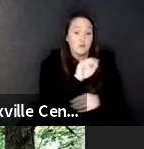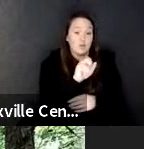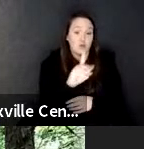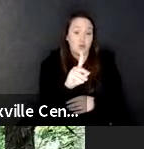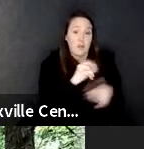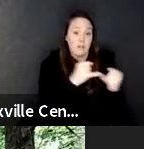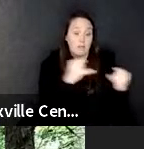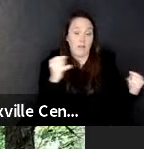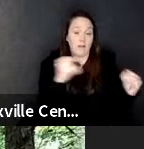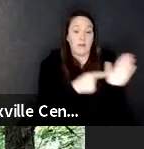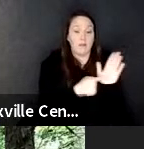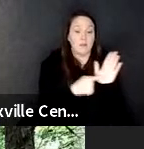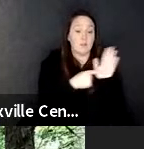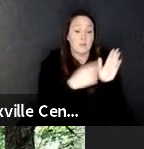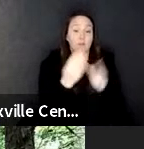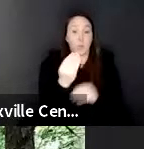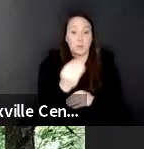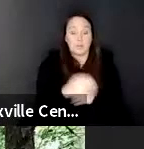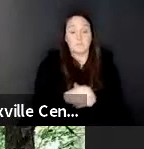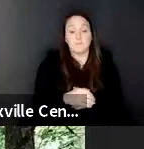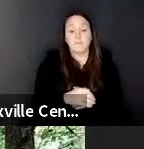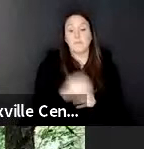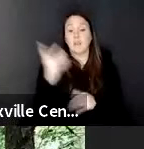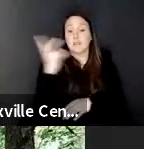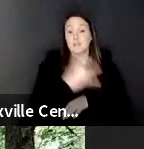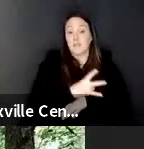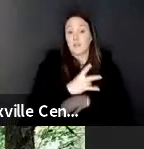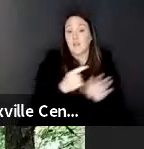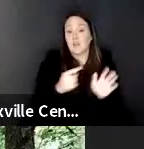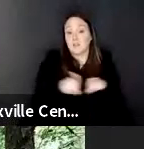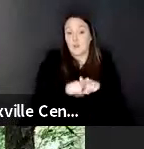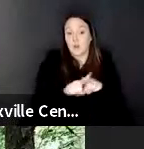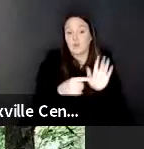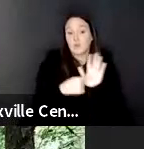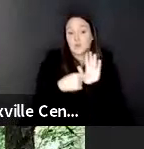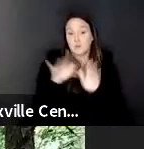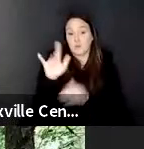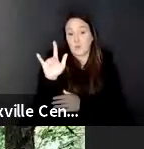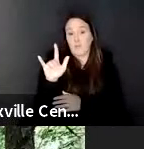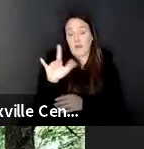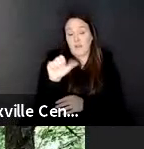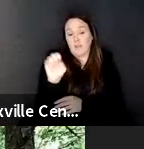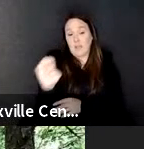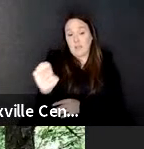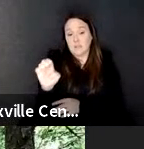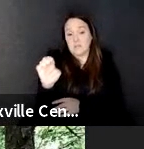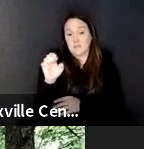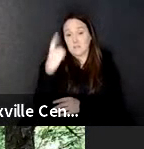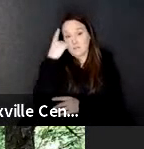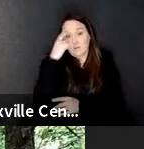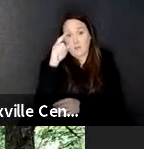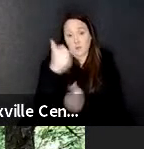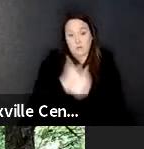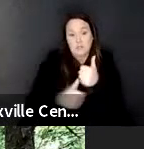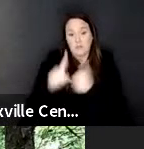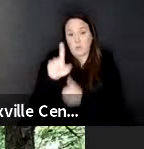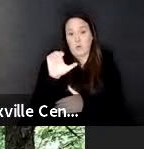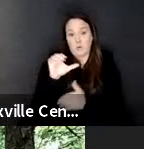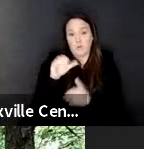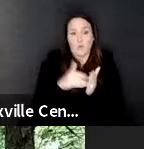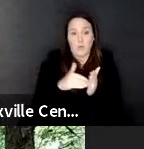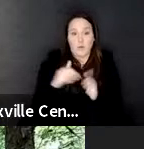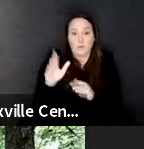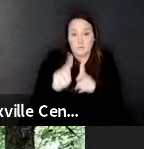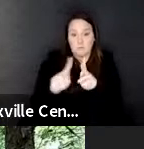100,000. And our 7-day trend line also shows 25 cases per 100,000. The second chart shows the